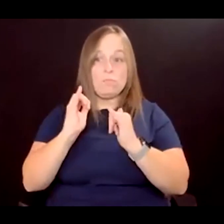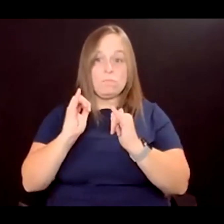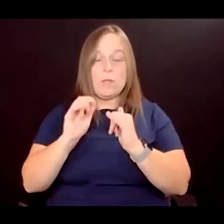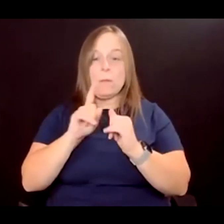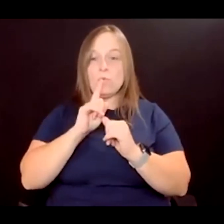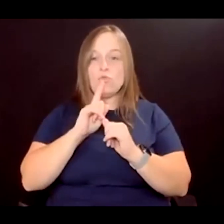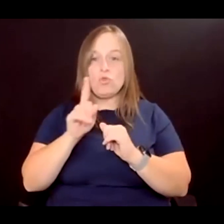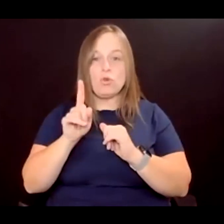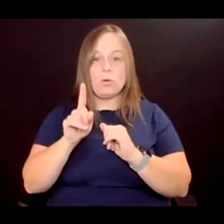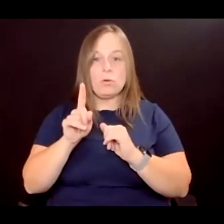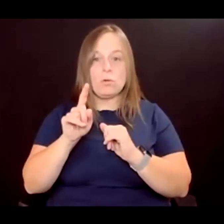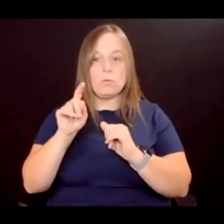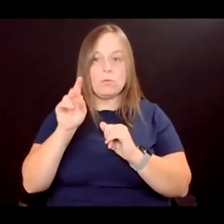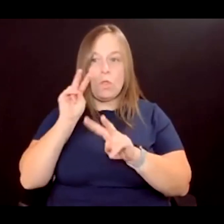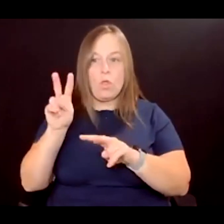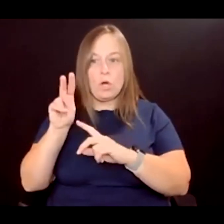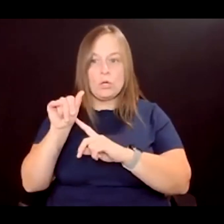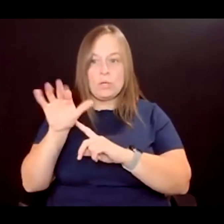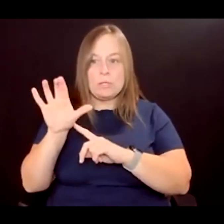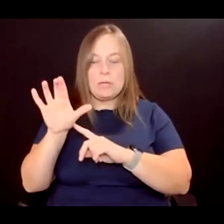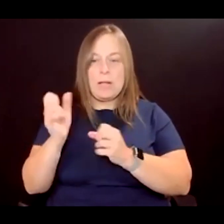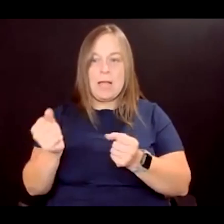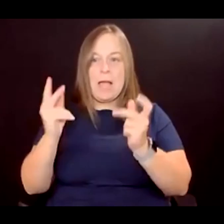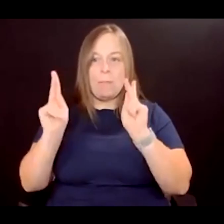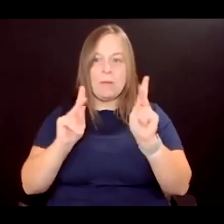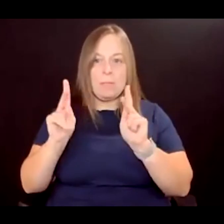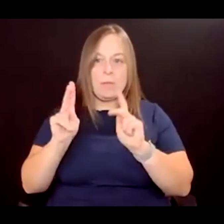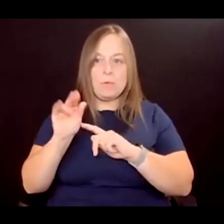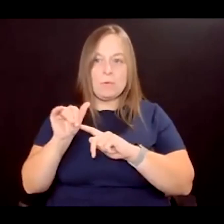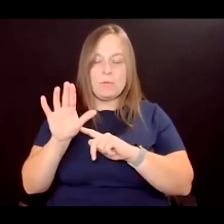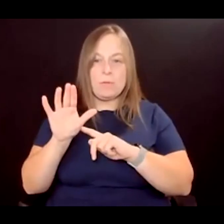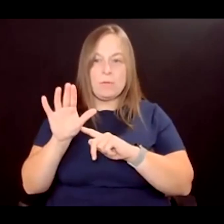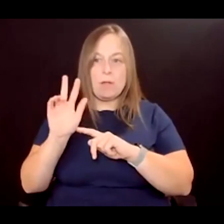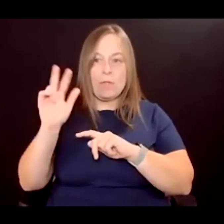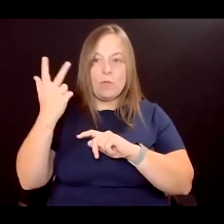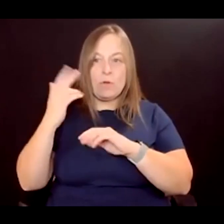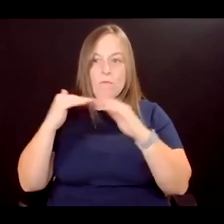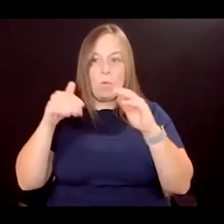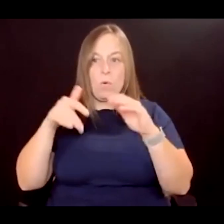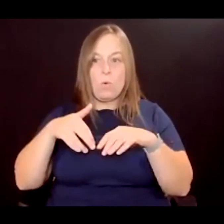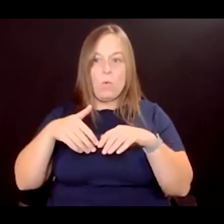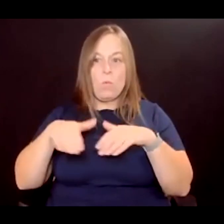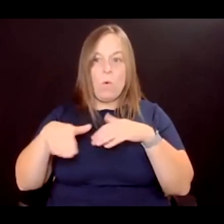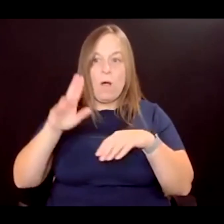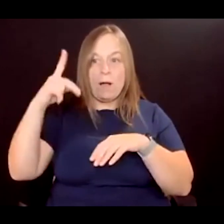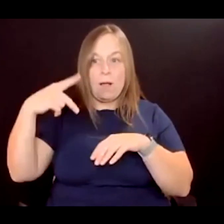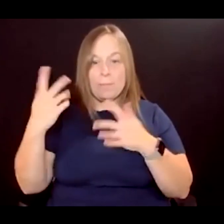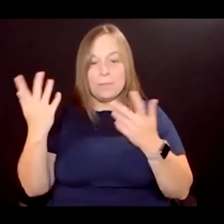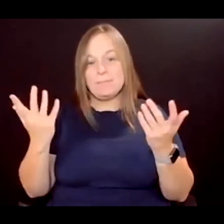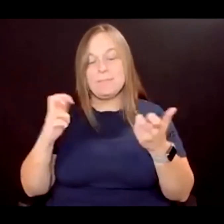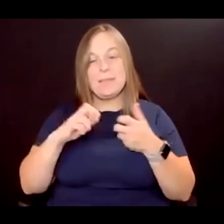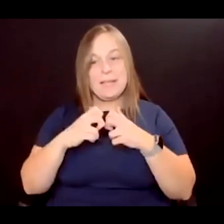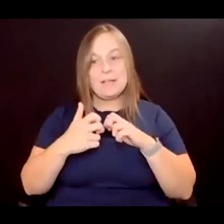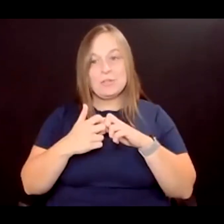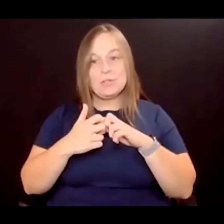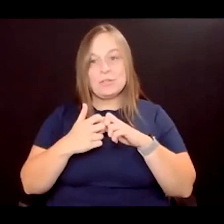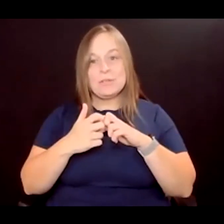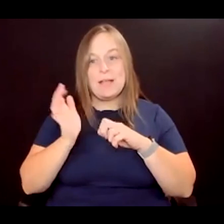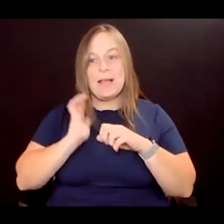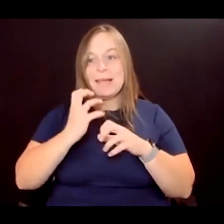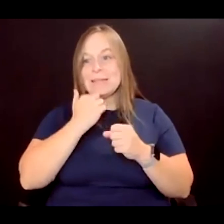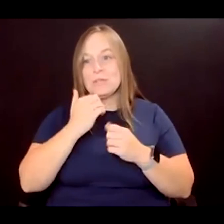are up there. I've gone to great lengths to put them there. So just to say, universal modifications for people with disabilities